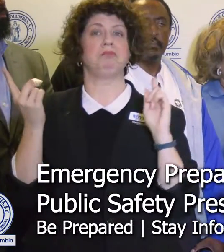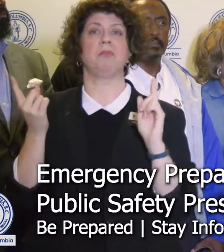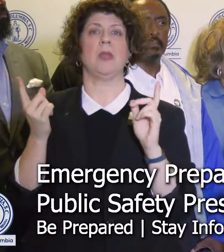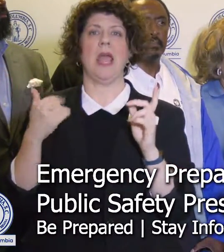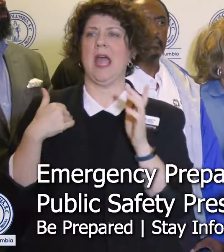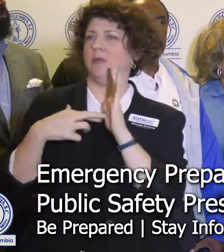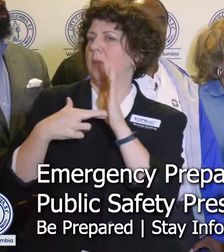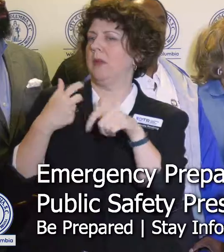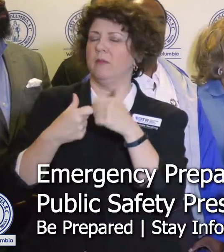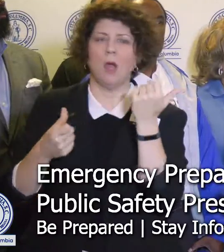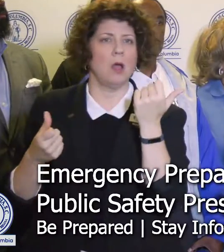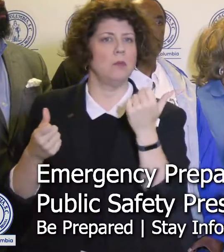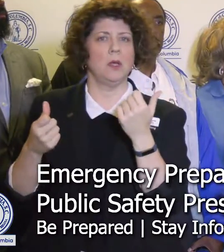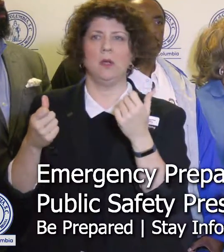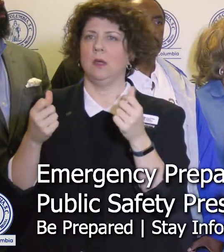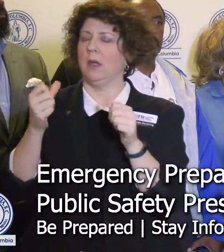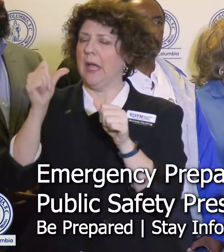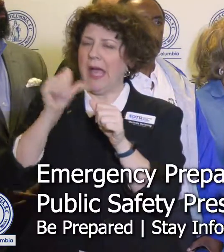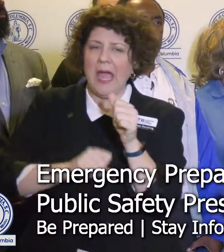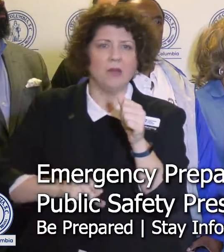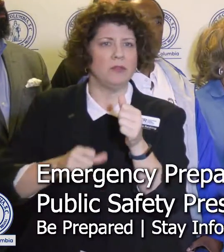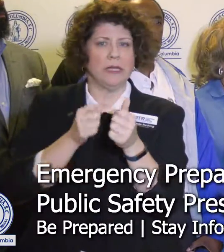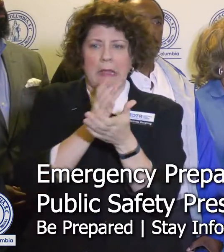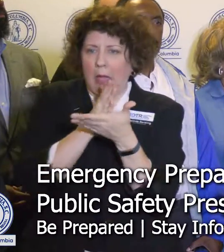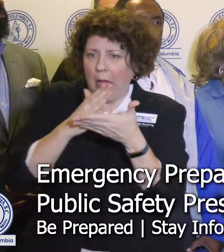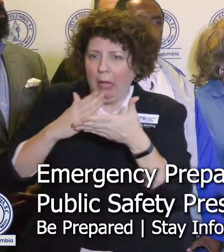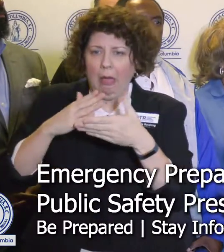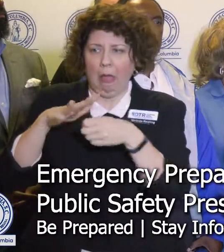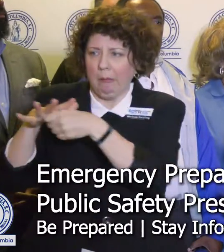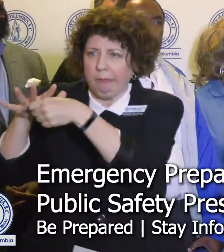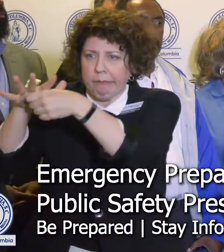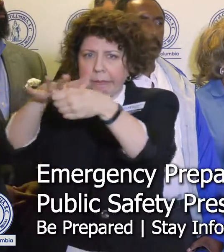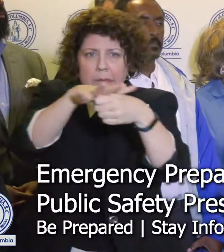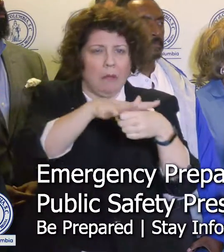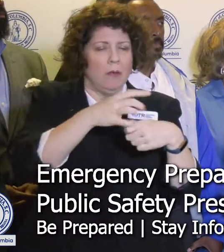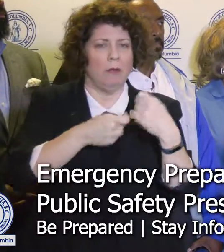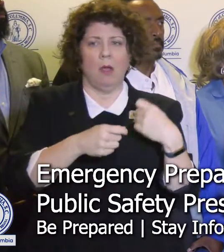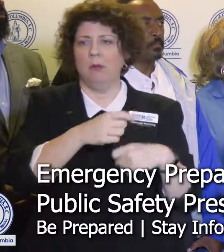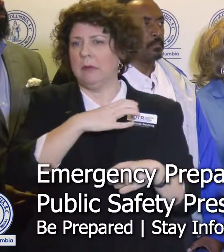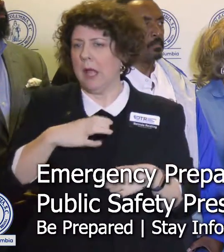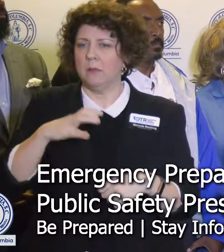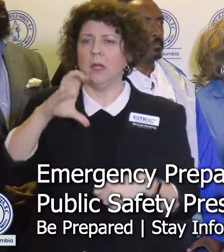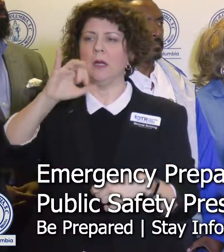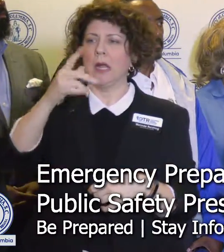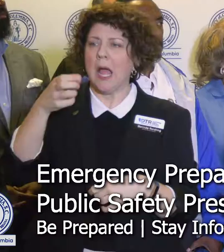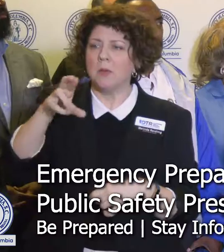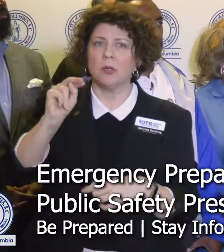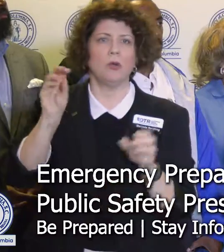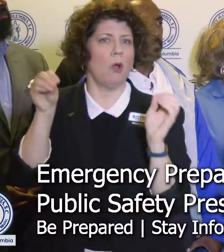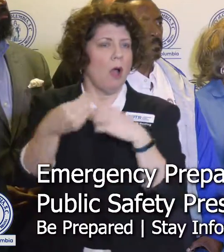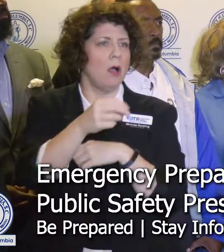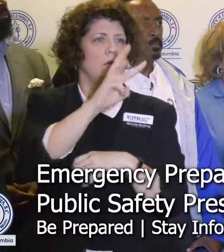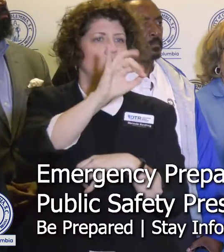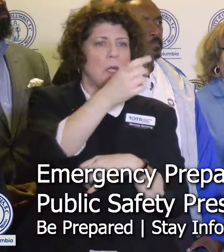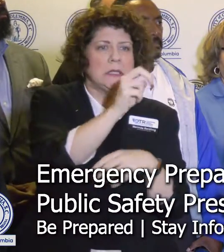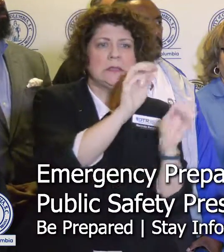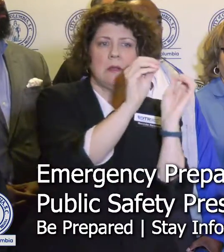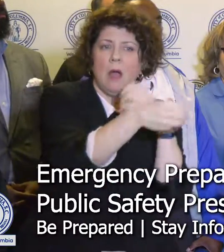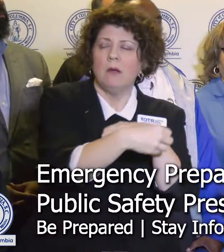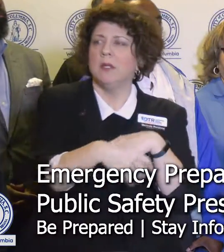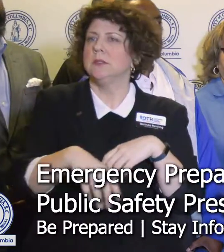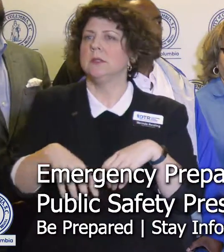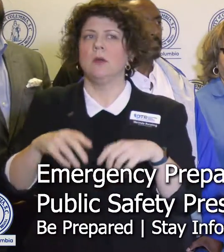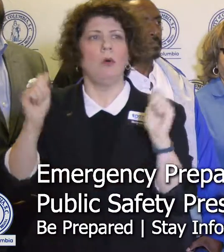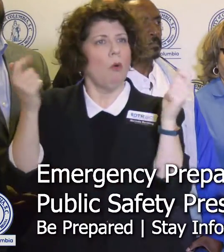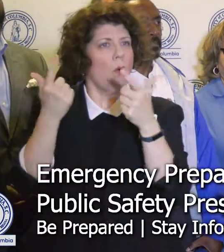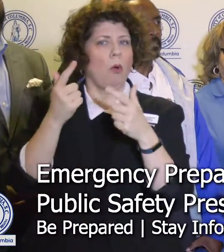our representatives from every sector you can imagine, our representatives from Congressman Clyburn's office and Congressman Wilson's office,